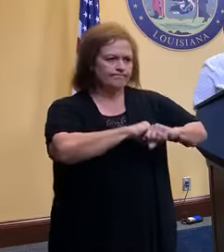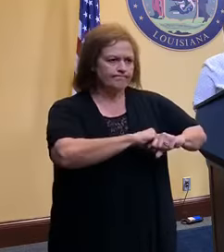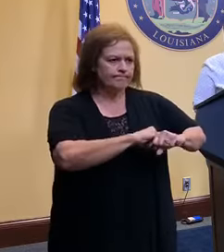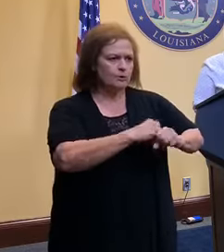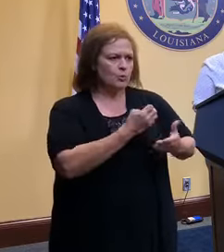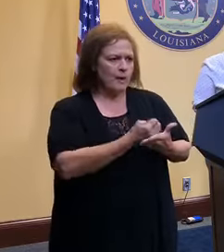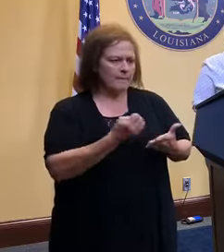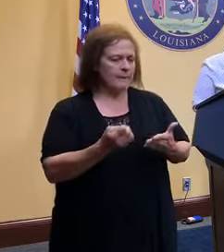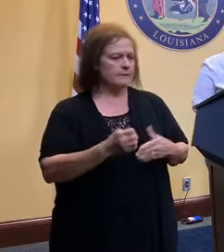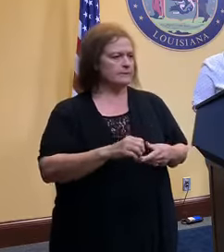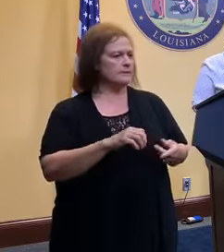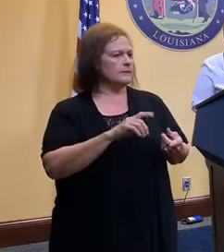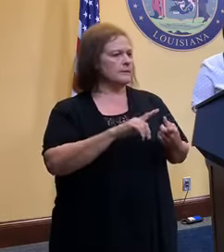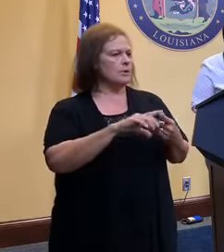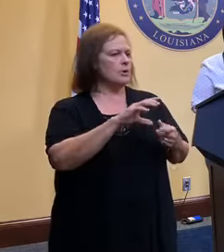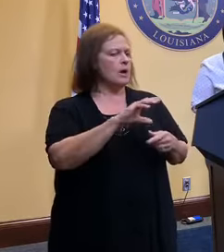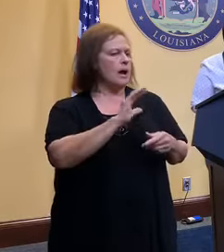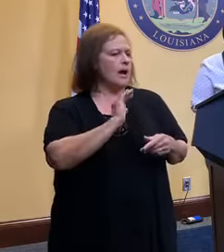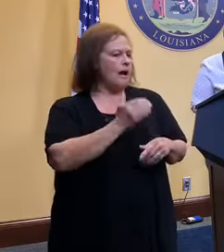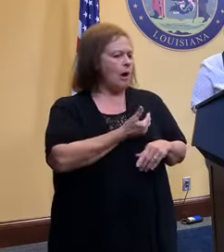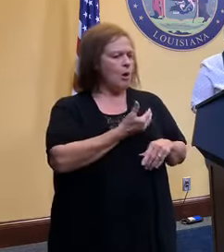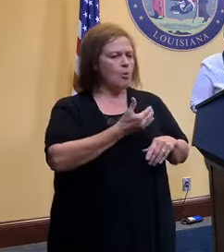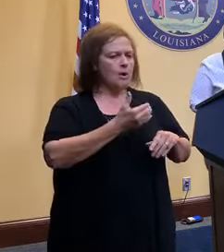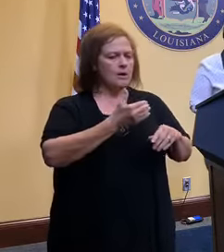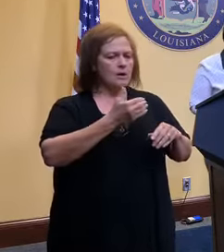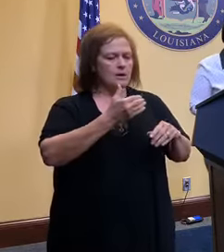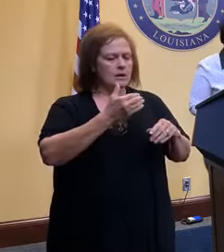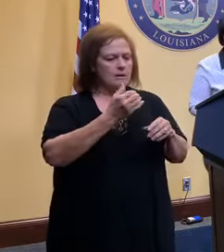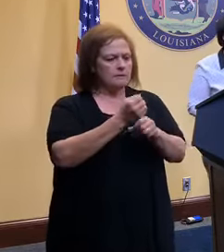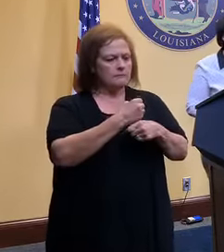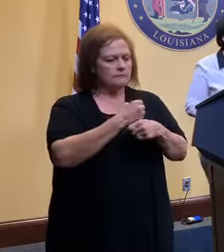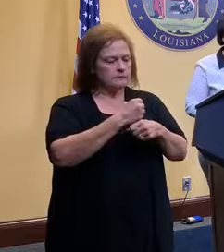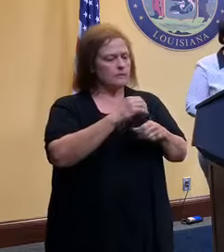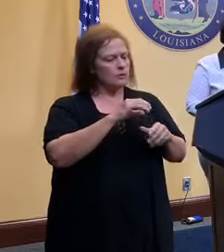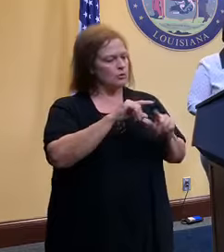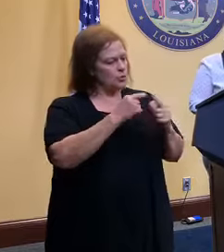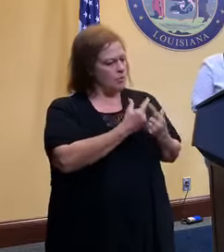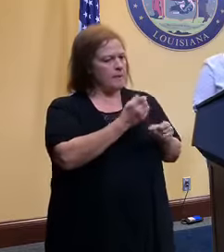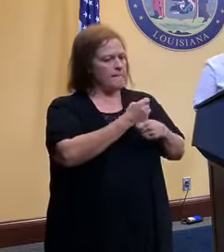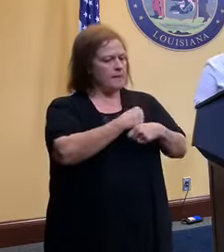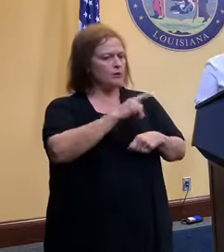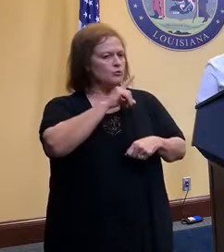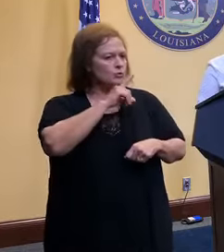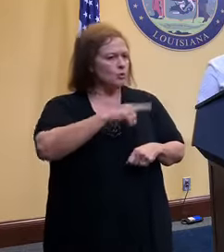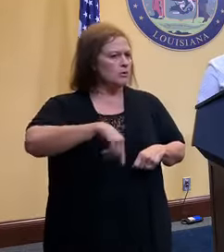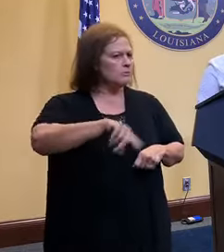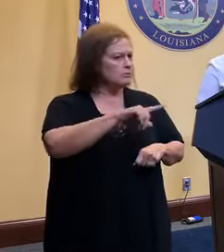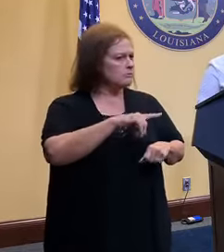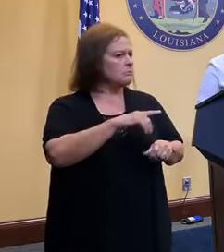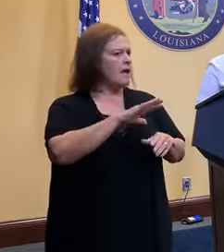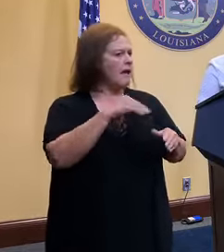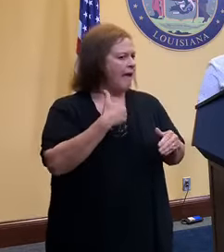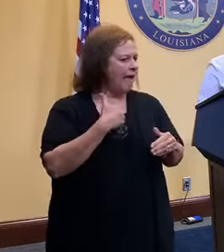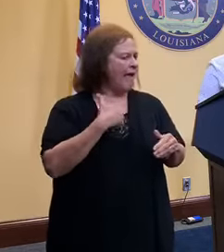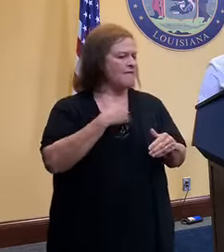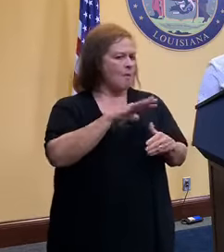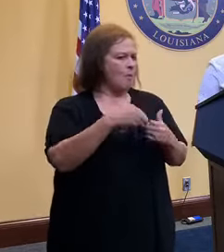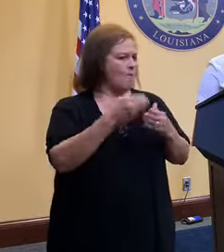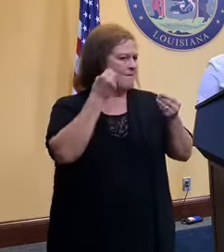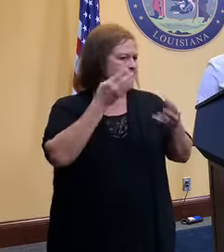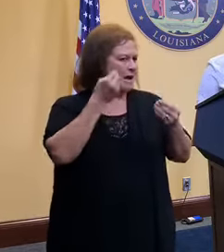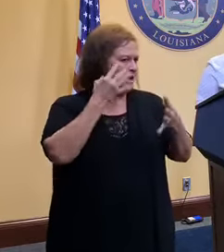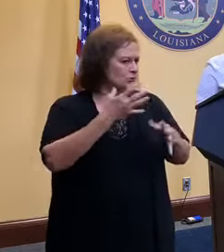resume core IT services, and stand up public safety and financial operations as quickly as